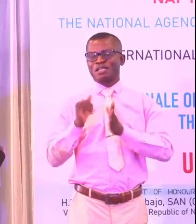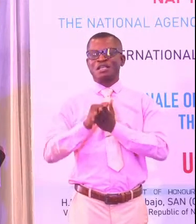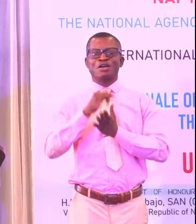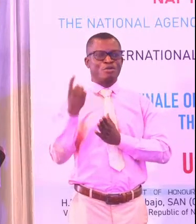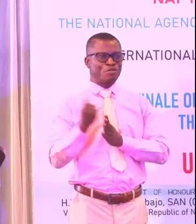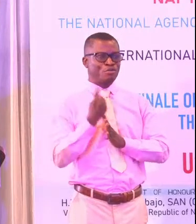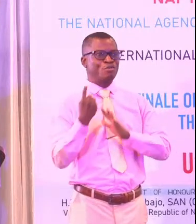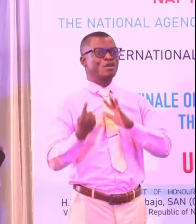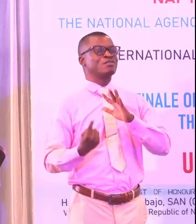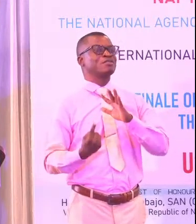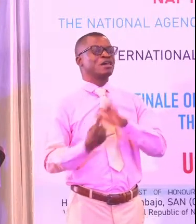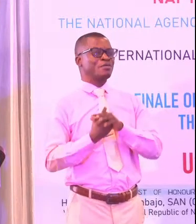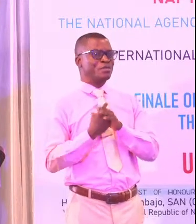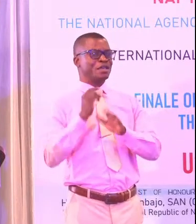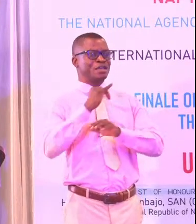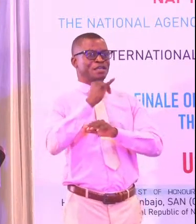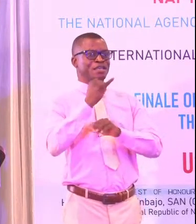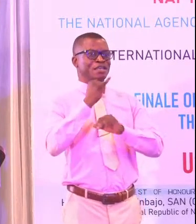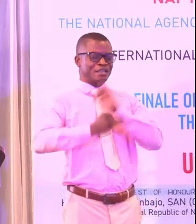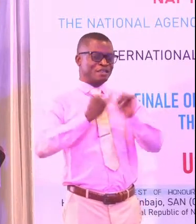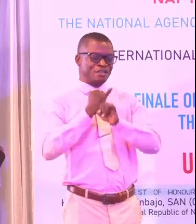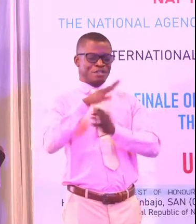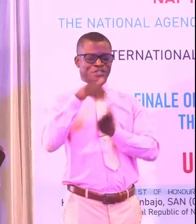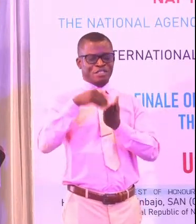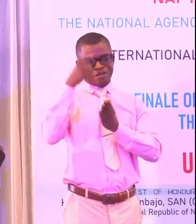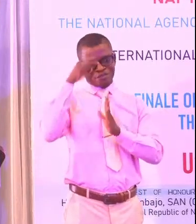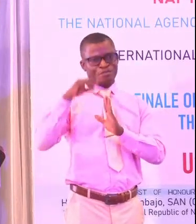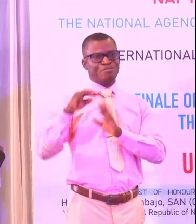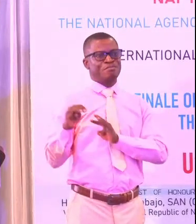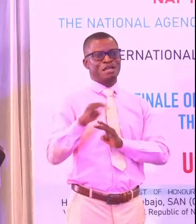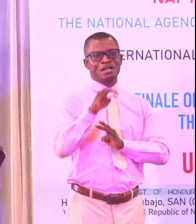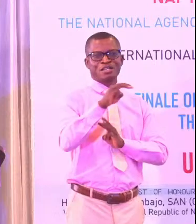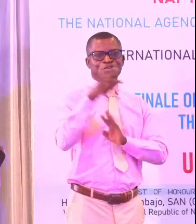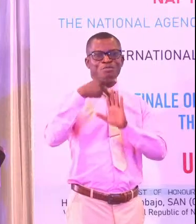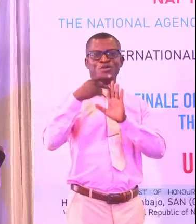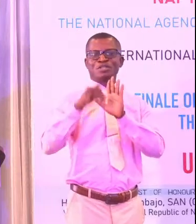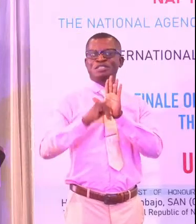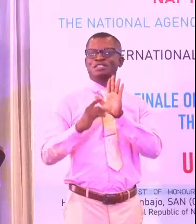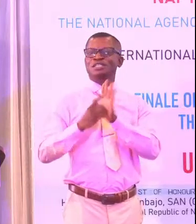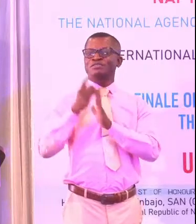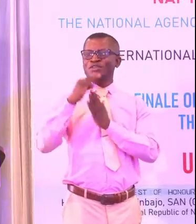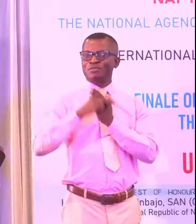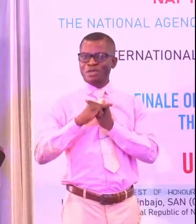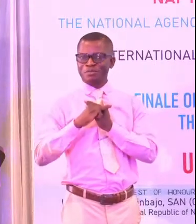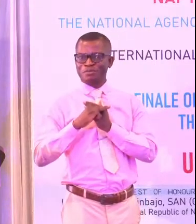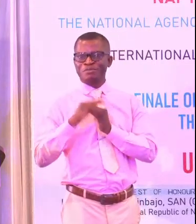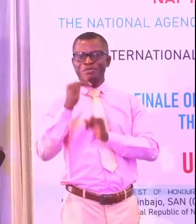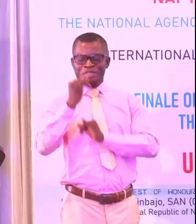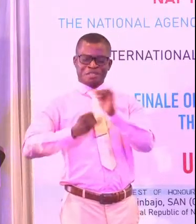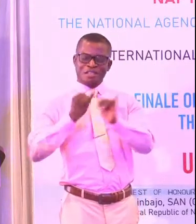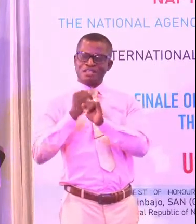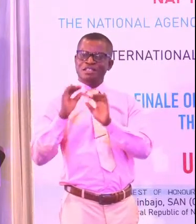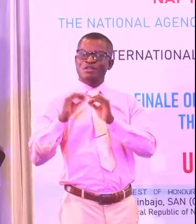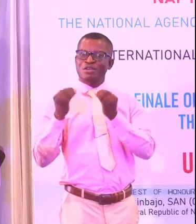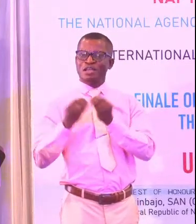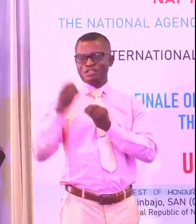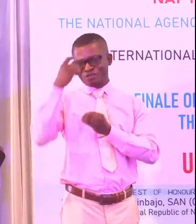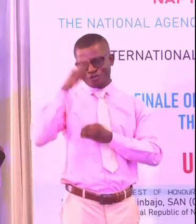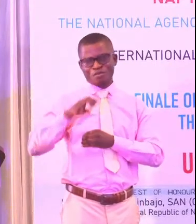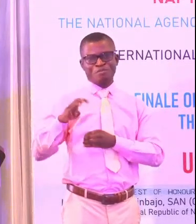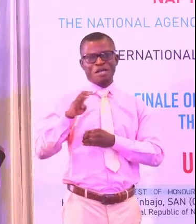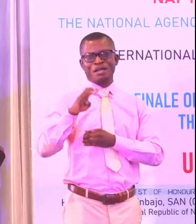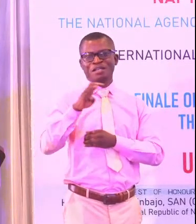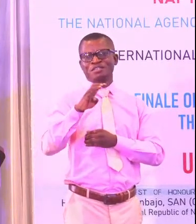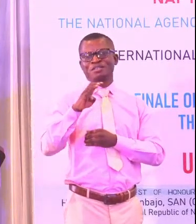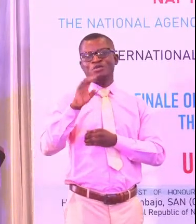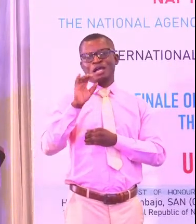show up: International Center for Migration Policy Development, ICMPD, International Organization for Migration,